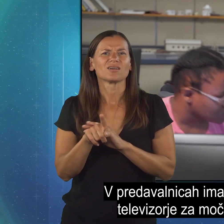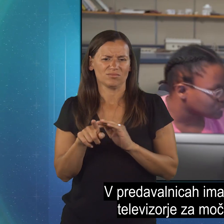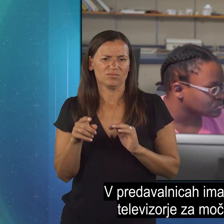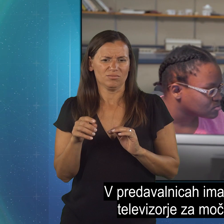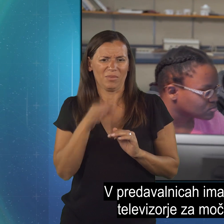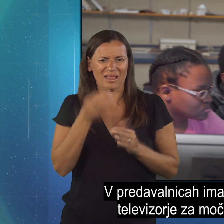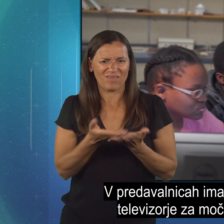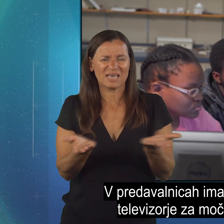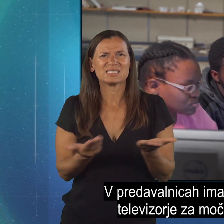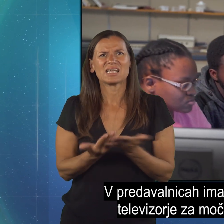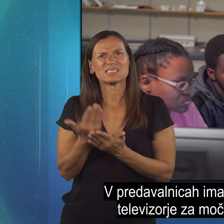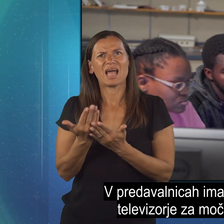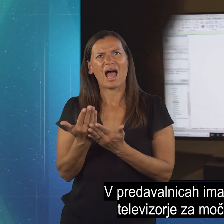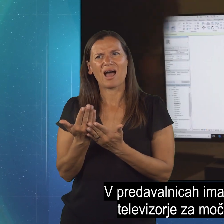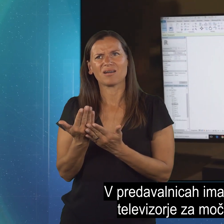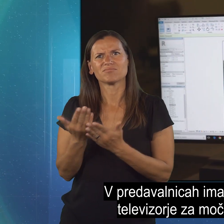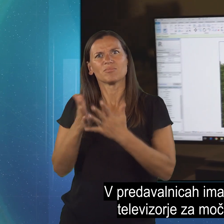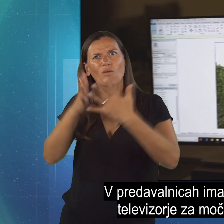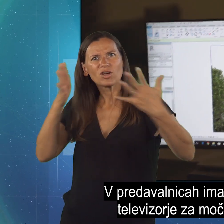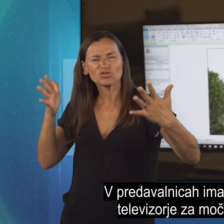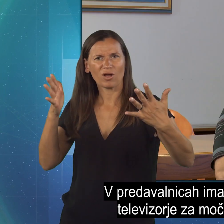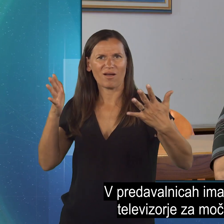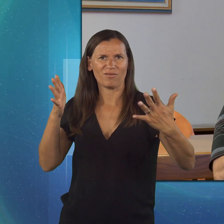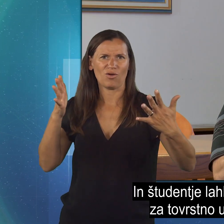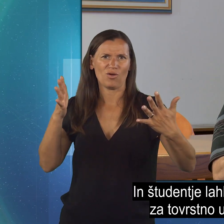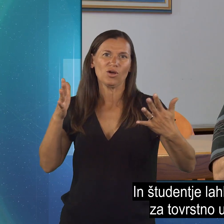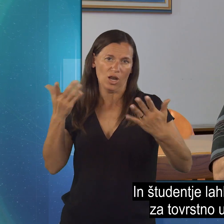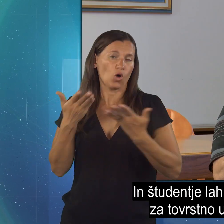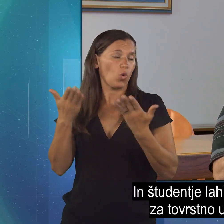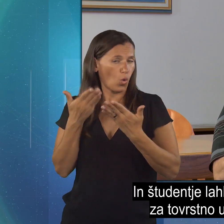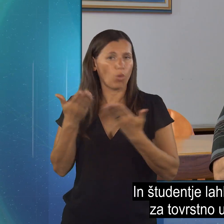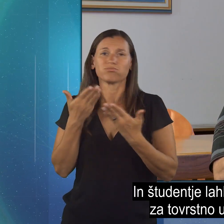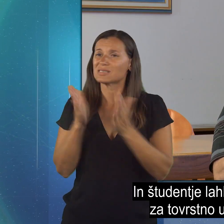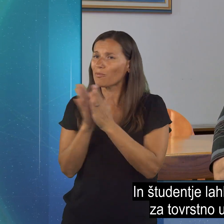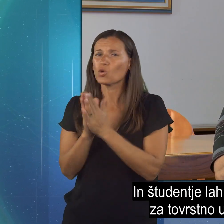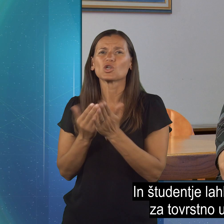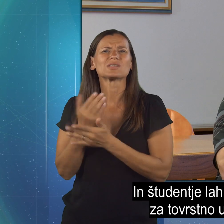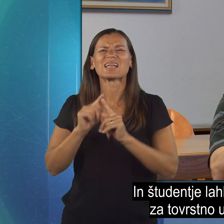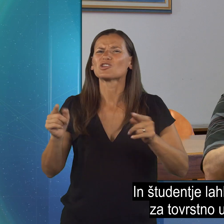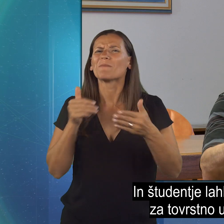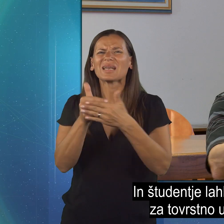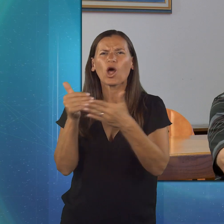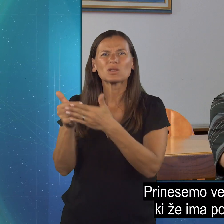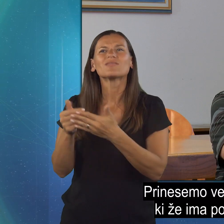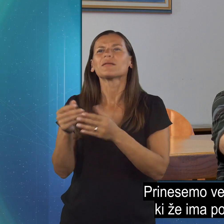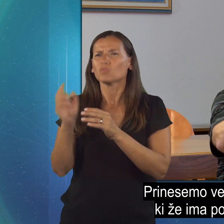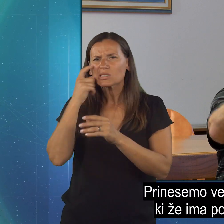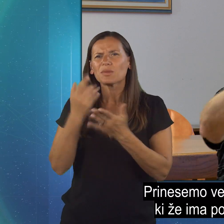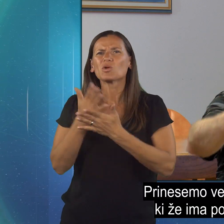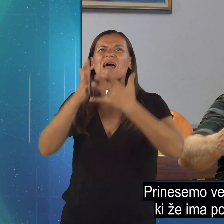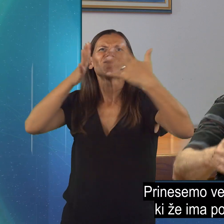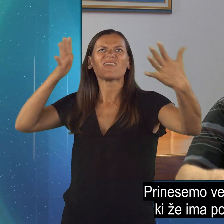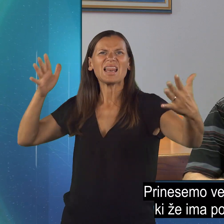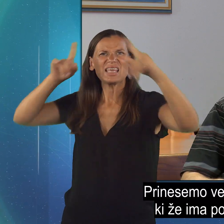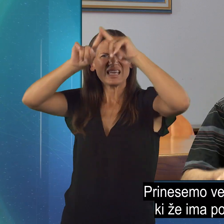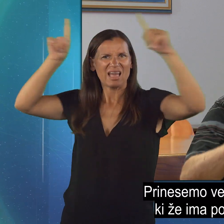for low vision screening. And students can request that accommodation. We come in with a